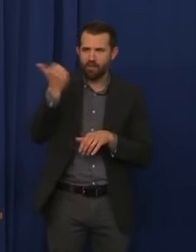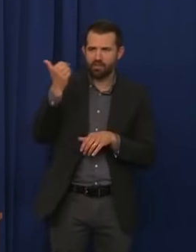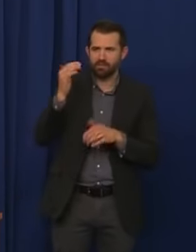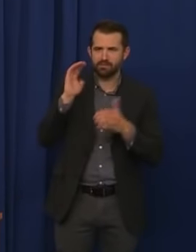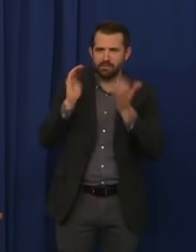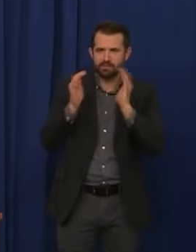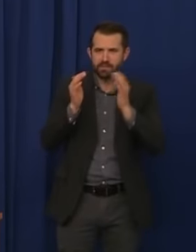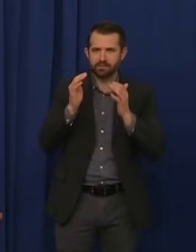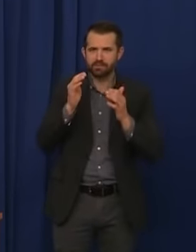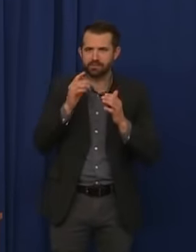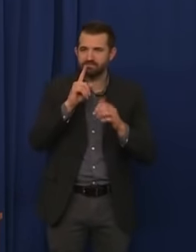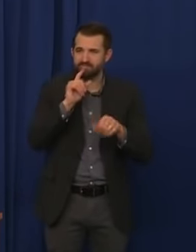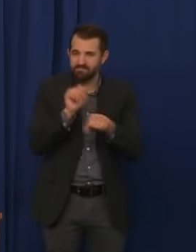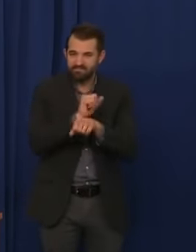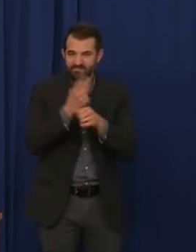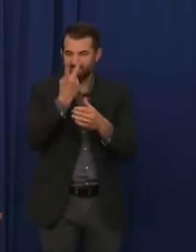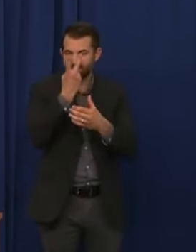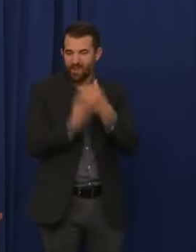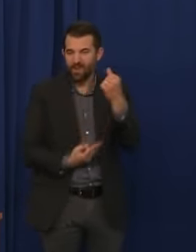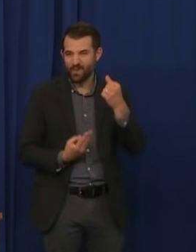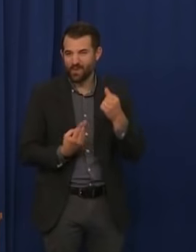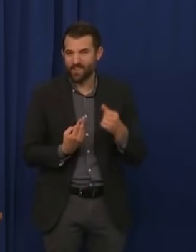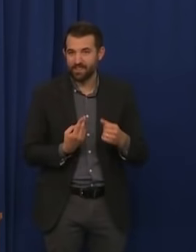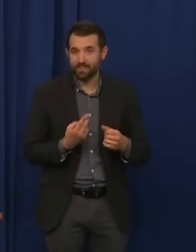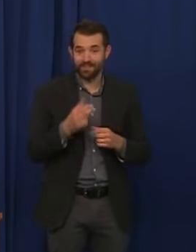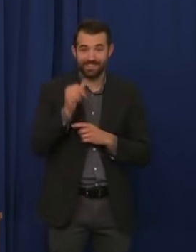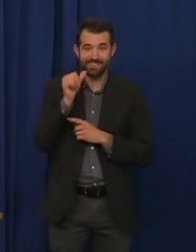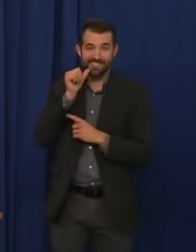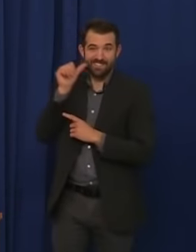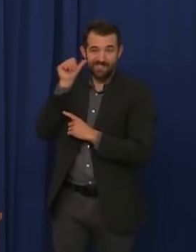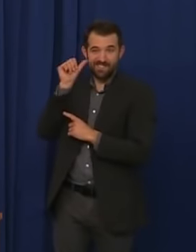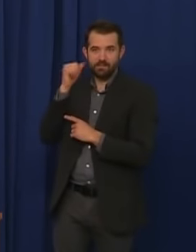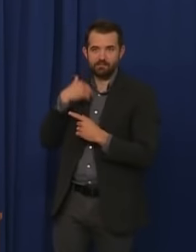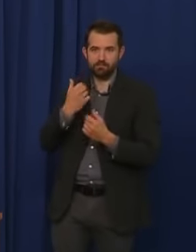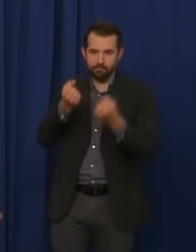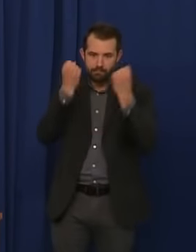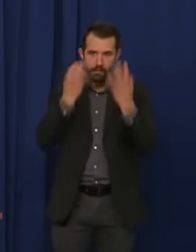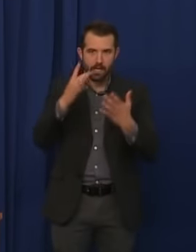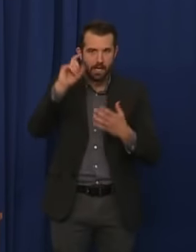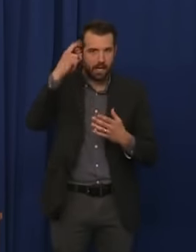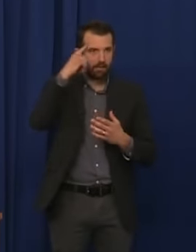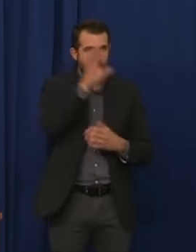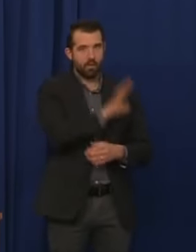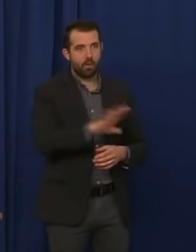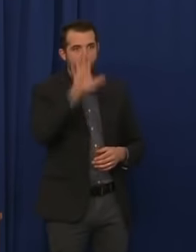with most, if not all, of the other governors, and I asked the question,